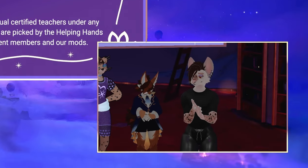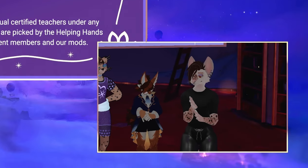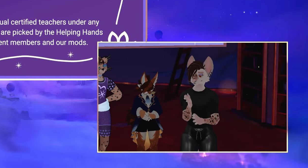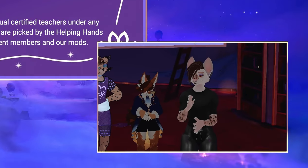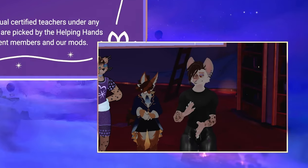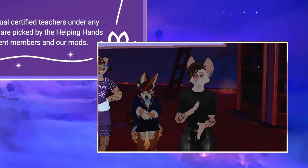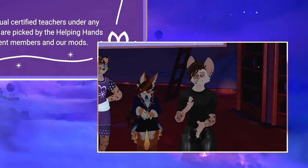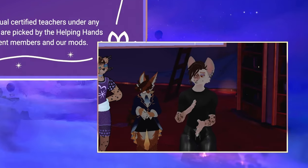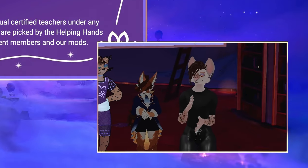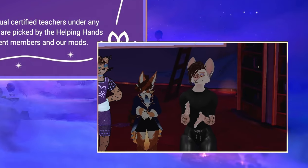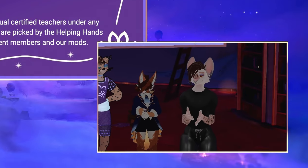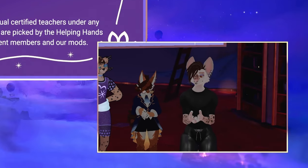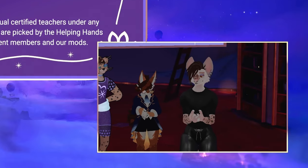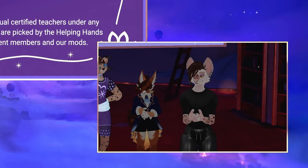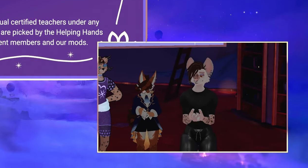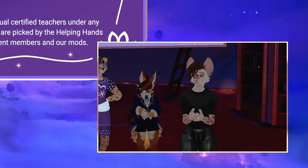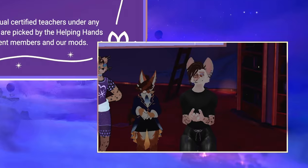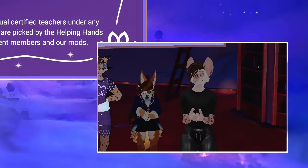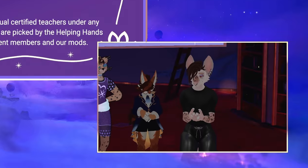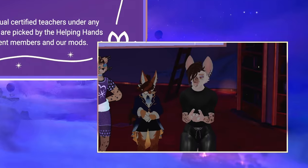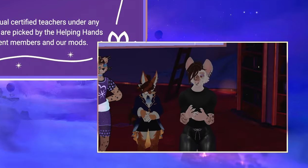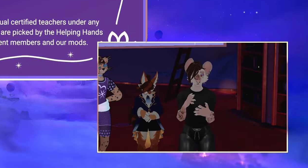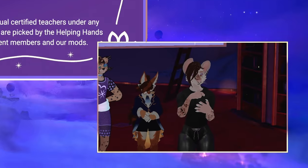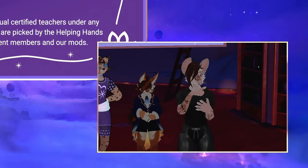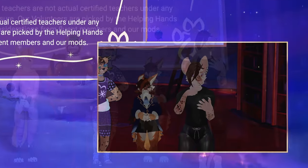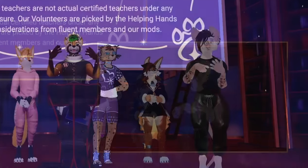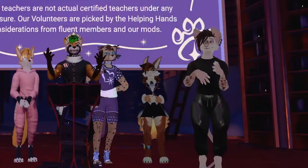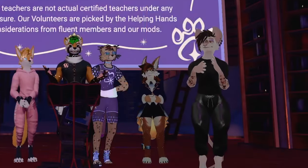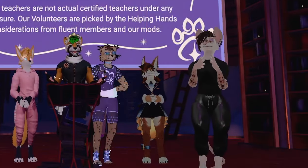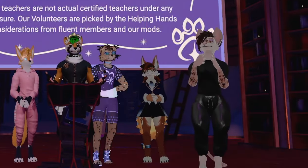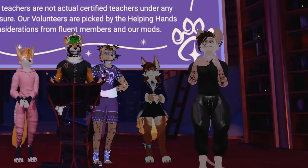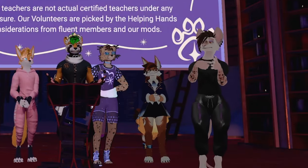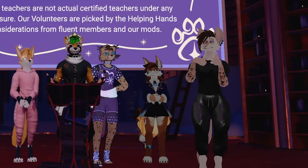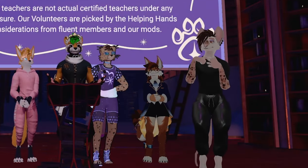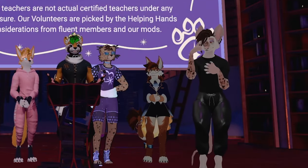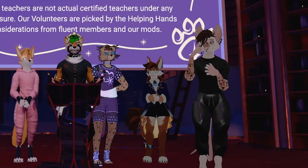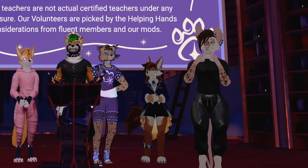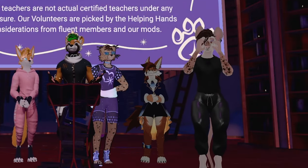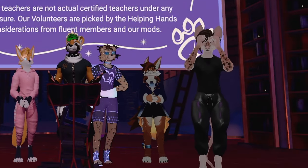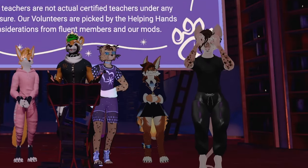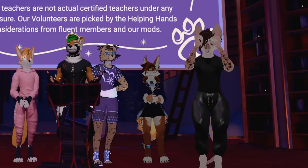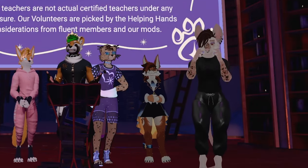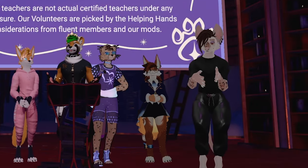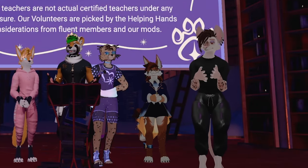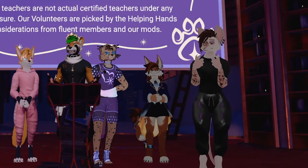These are the kinds of teachers that we look for to help us provide wonderful lessons for our amazing